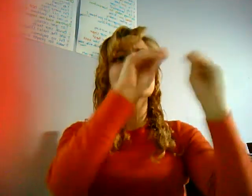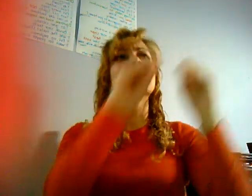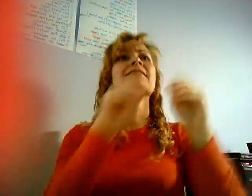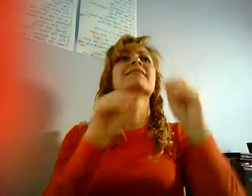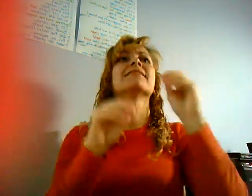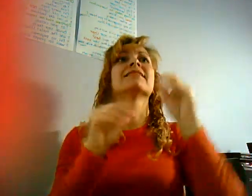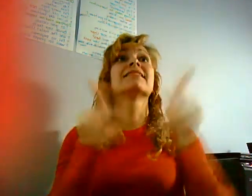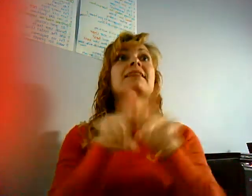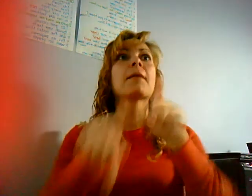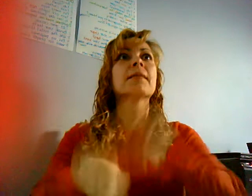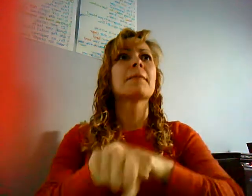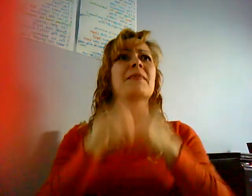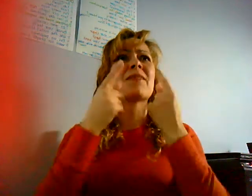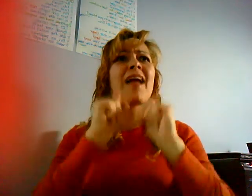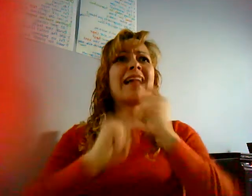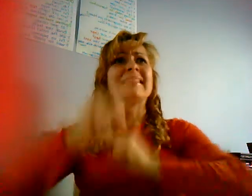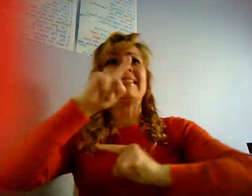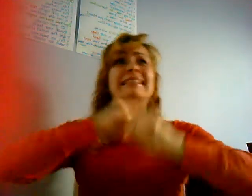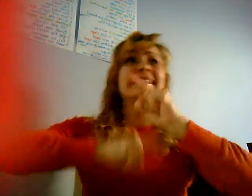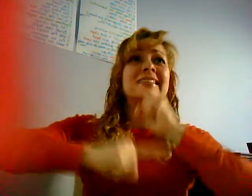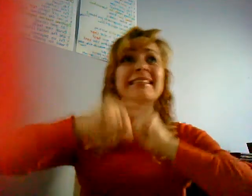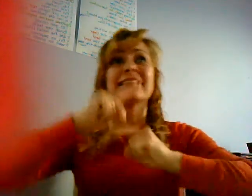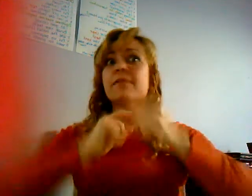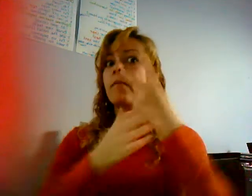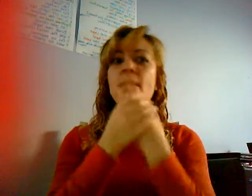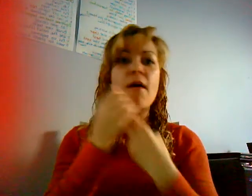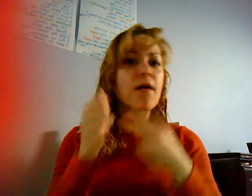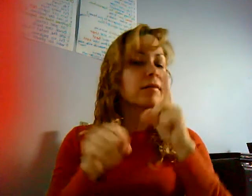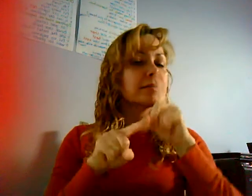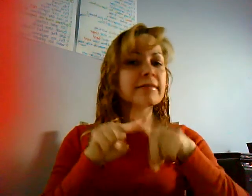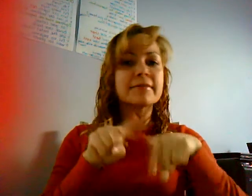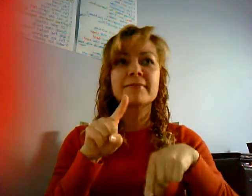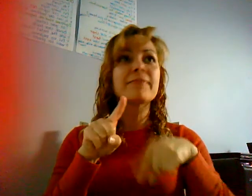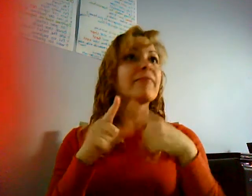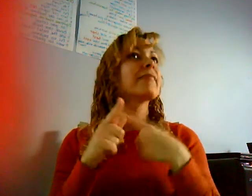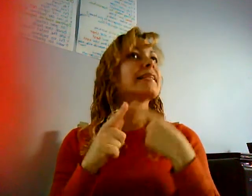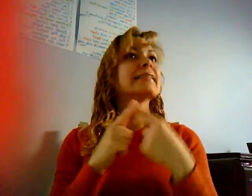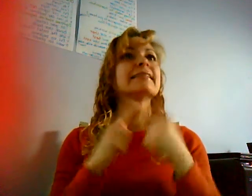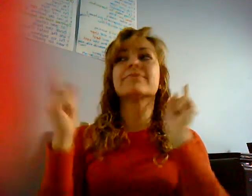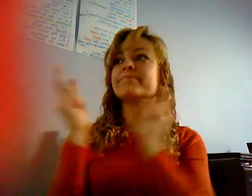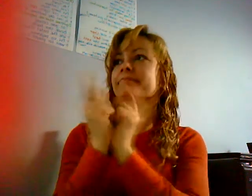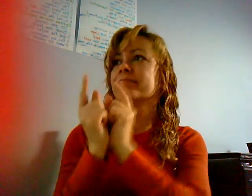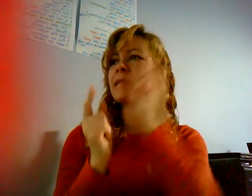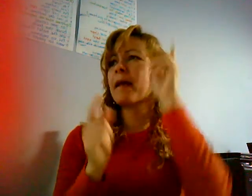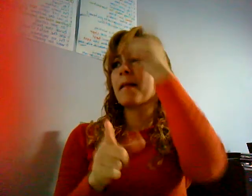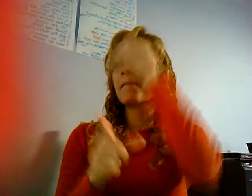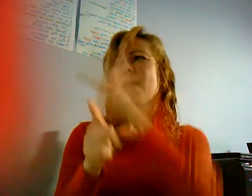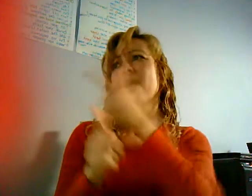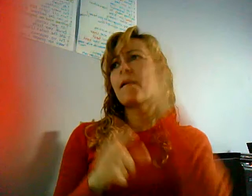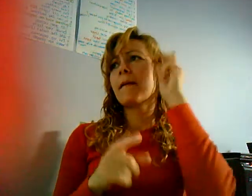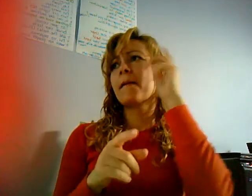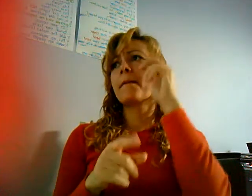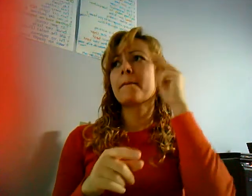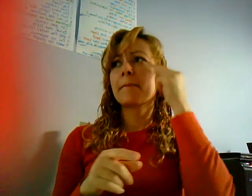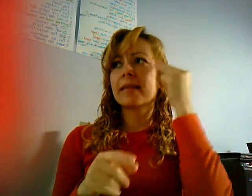Pedro taught Bible class, and for him to stand for me at the same time, it's very difficult to do. So